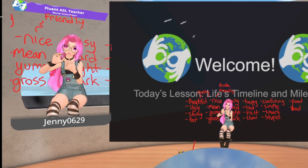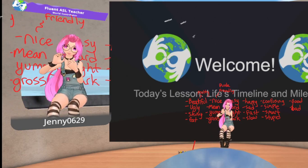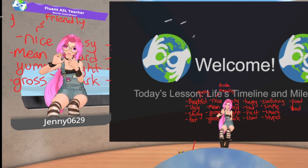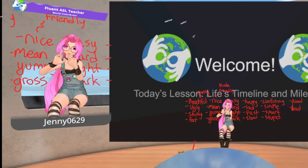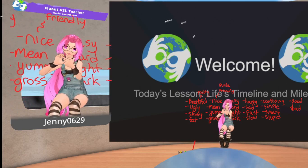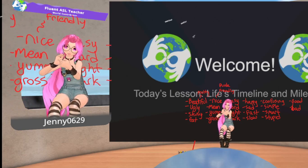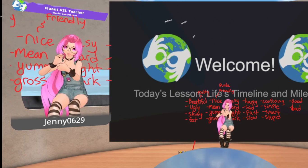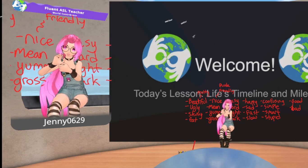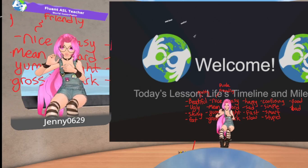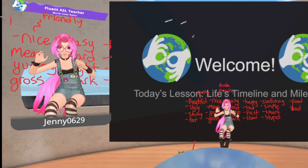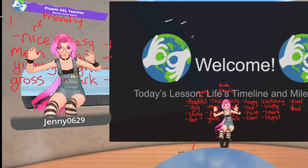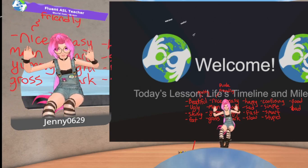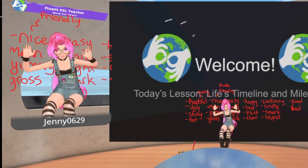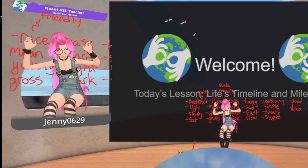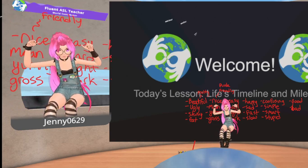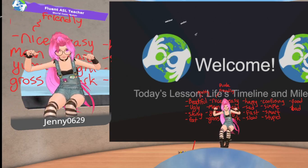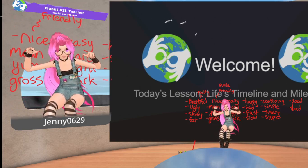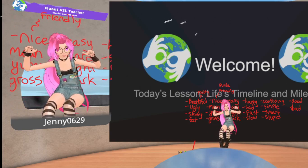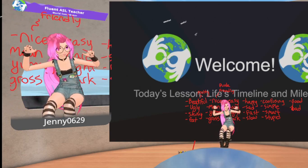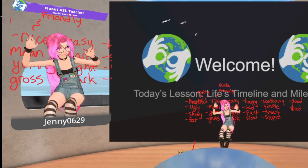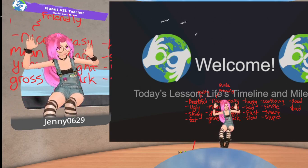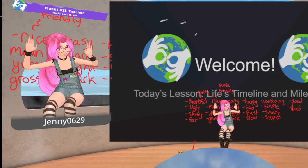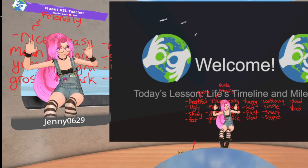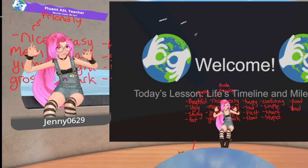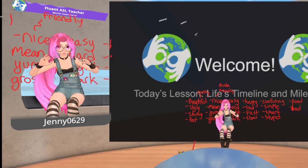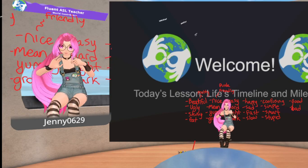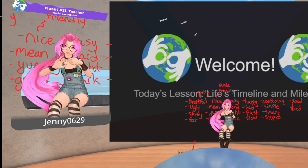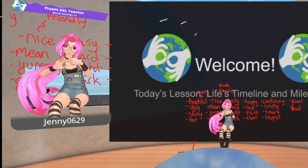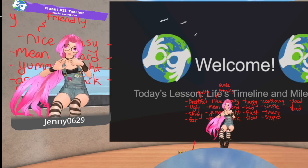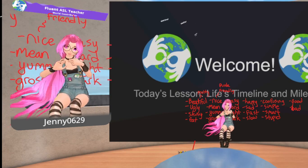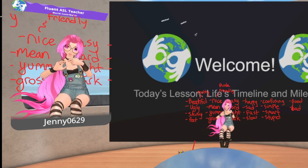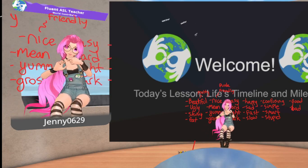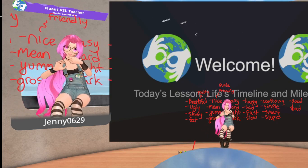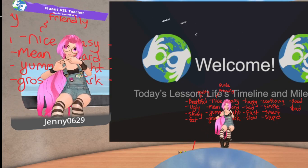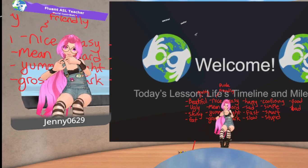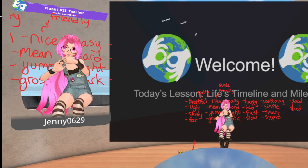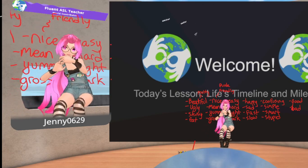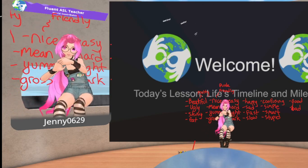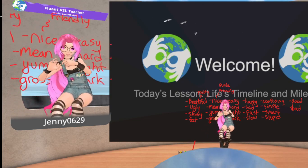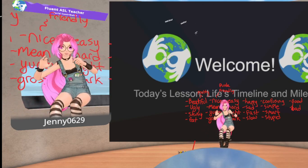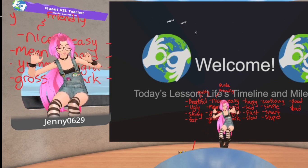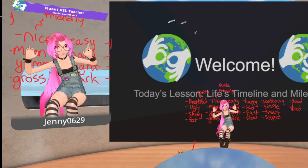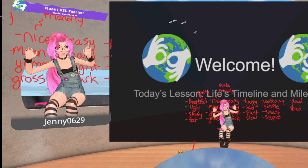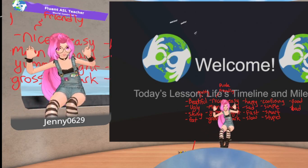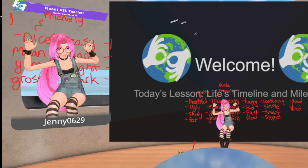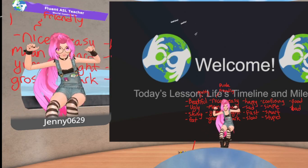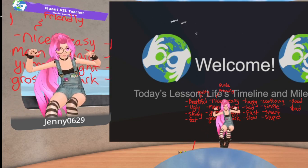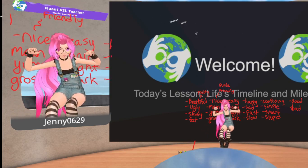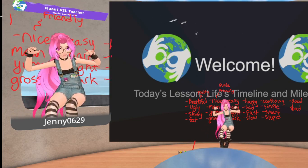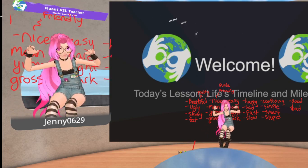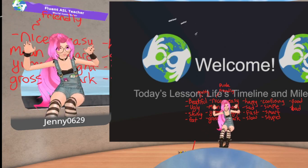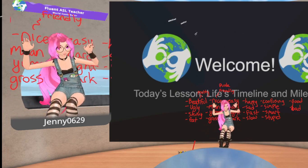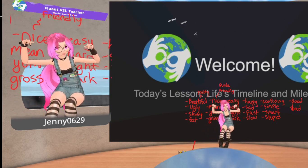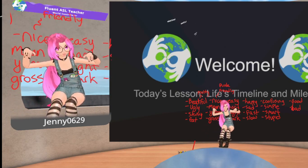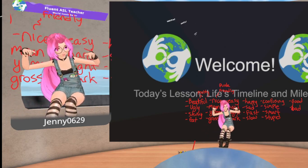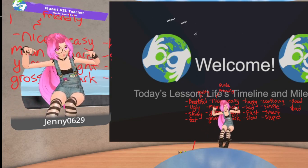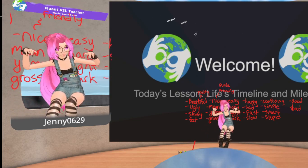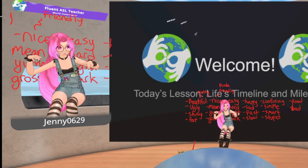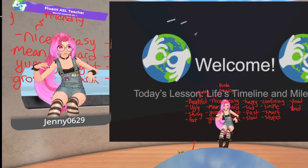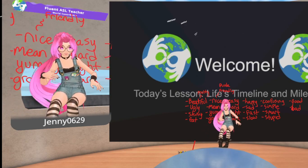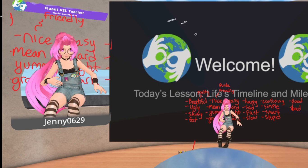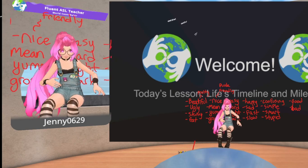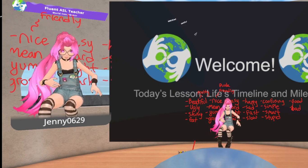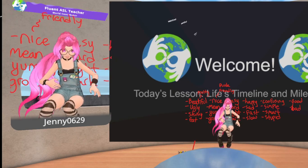sign. You're going to have a claw hand shape, which is like your fingers are a bit more spread apart in real life. Imagine if you're pretending to be an